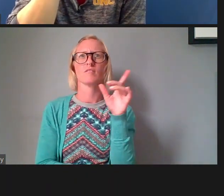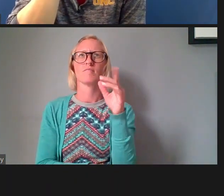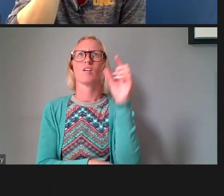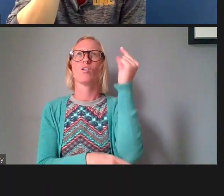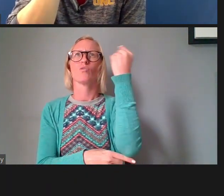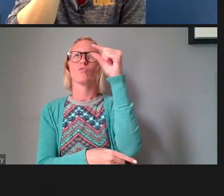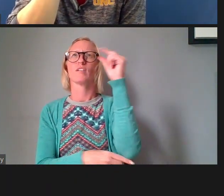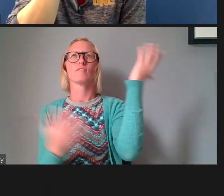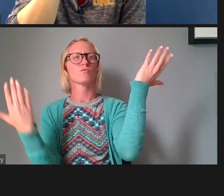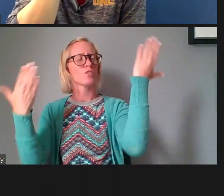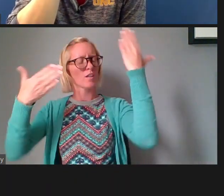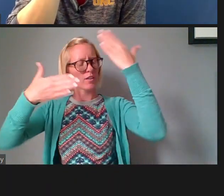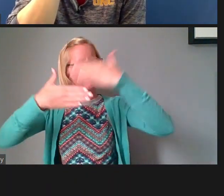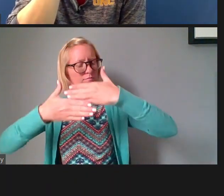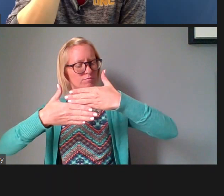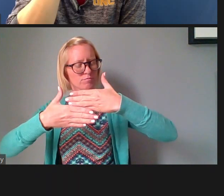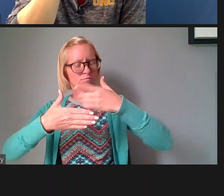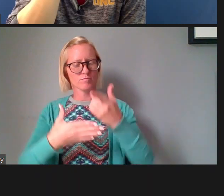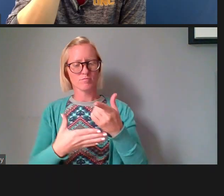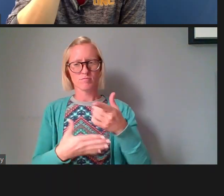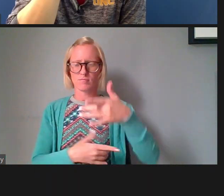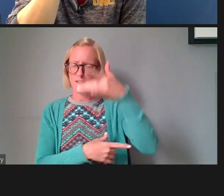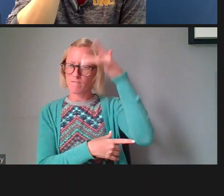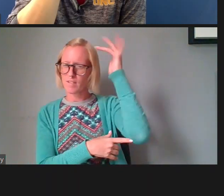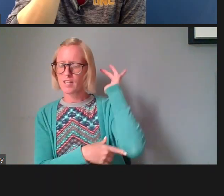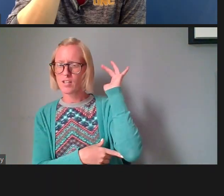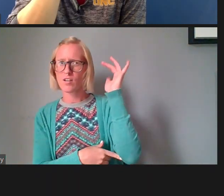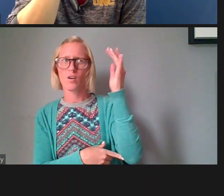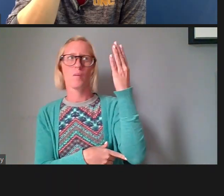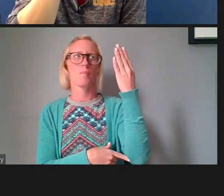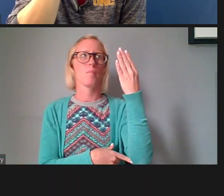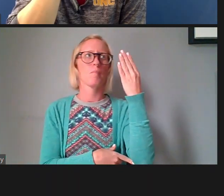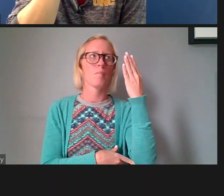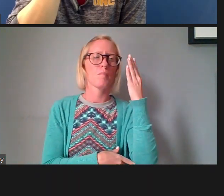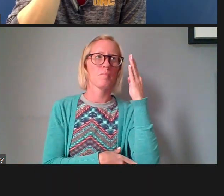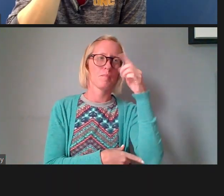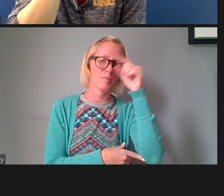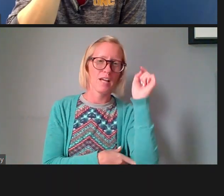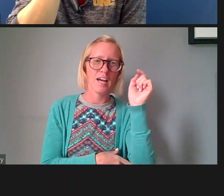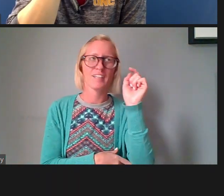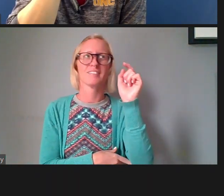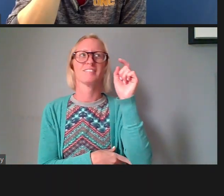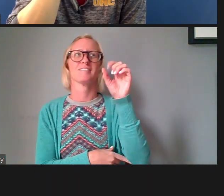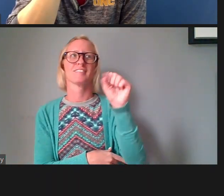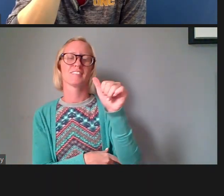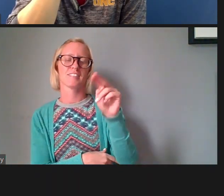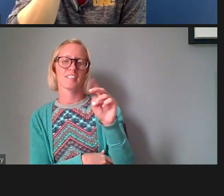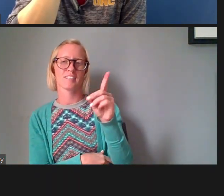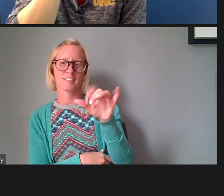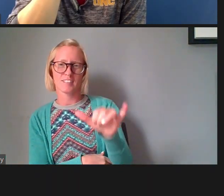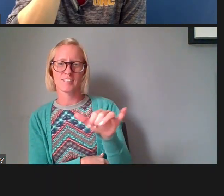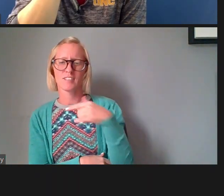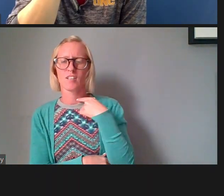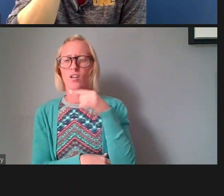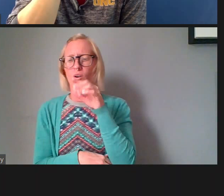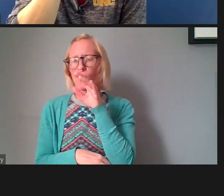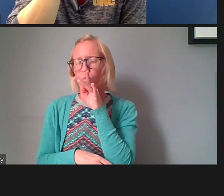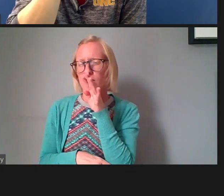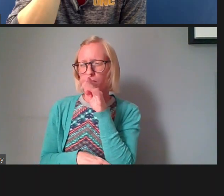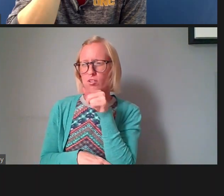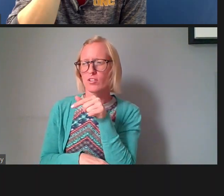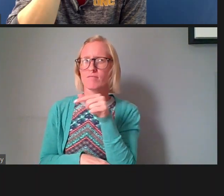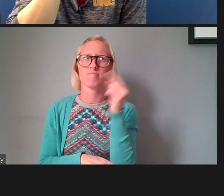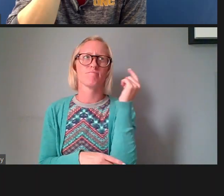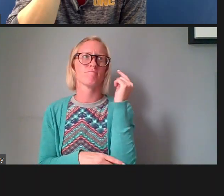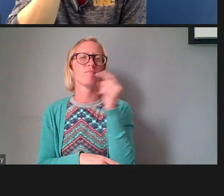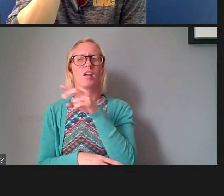heads brown, fair, black, chestnut, sandy, mouse-colored, heads muttering, whispering, heads full of